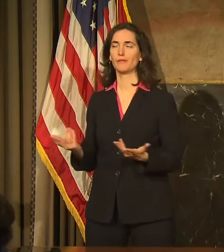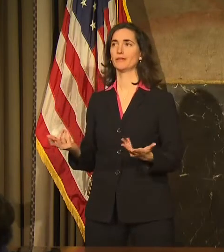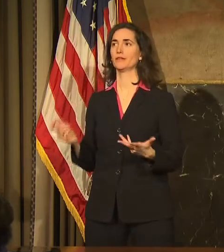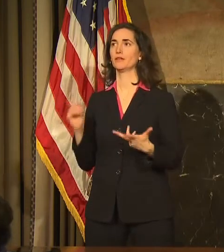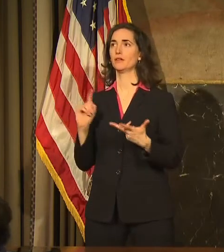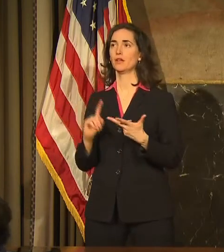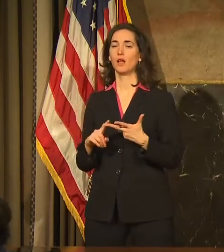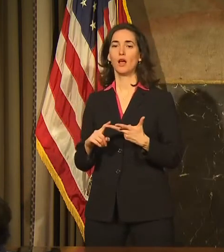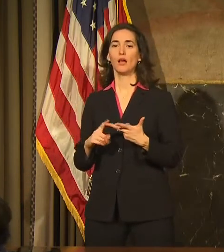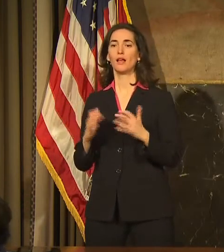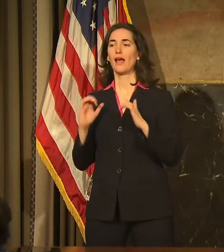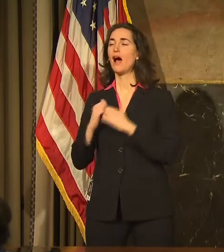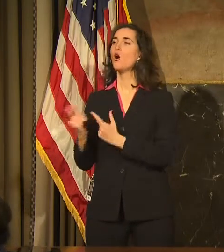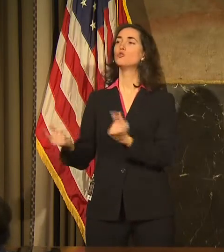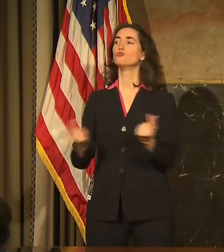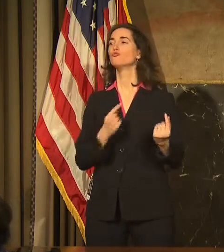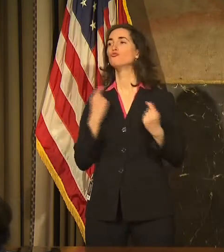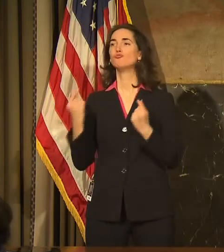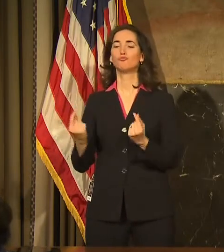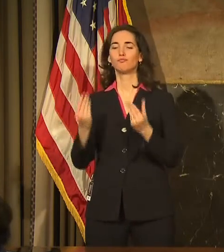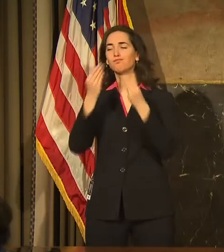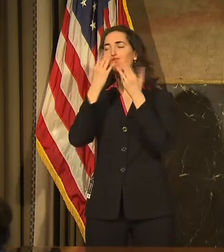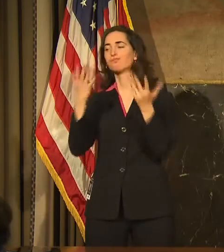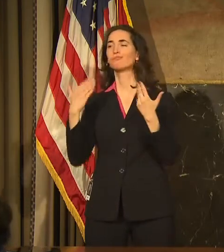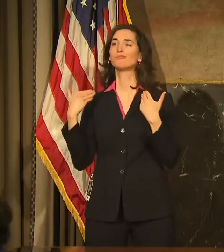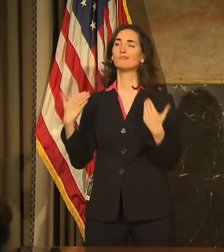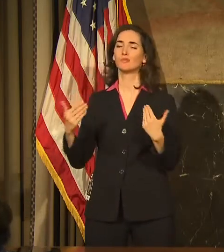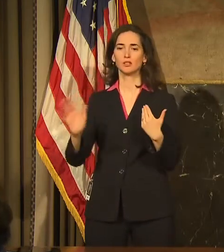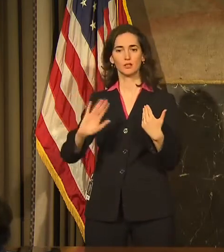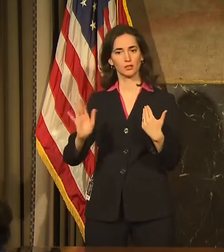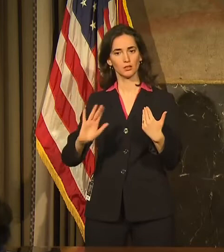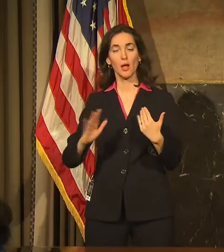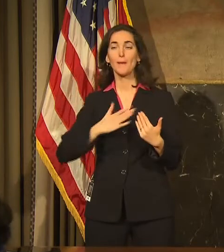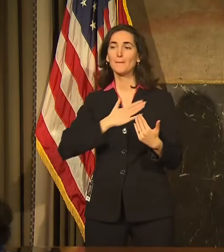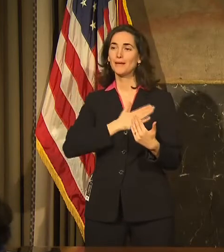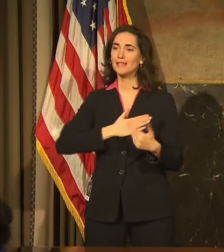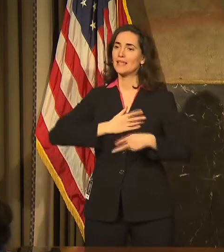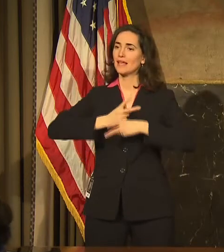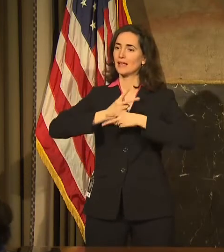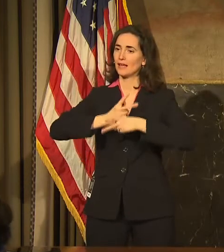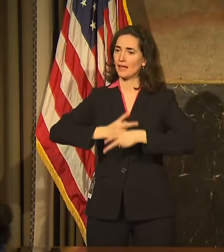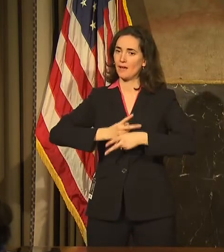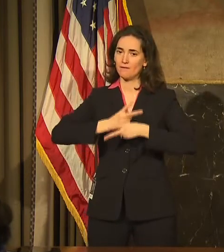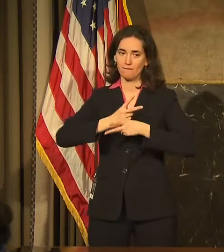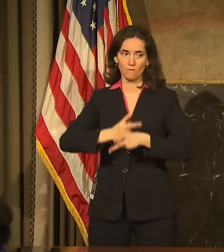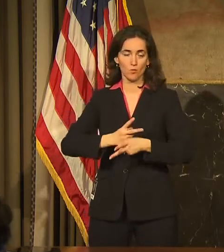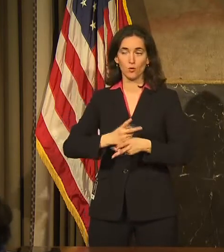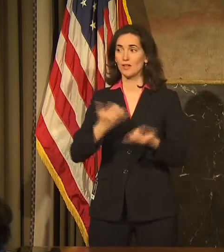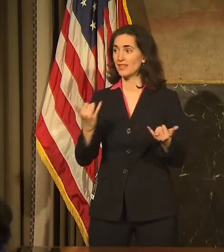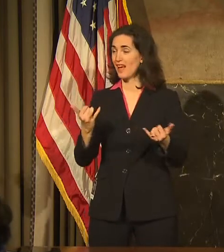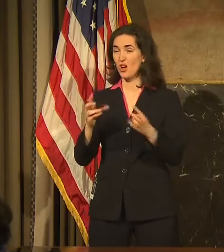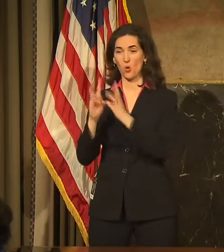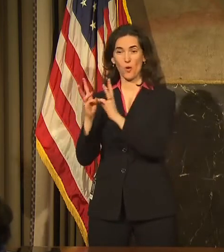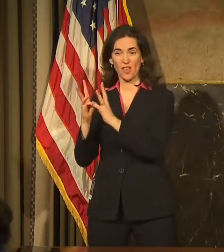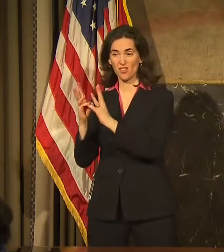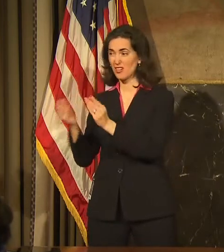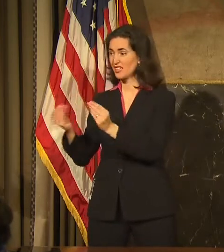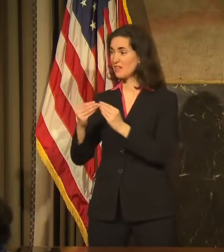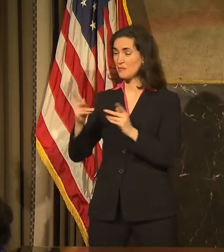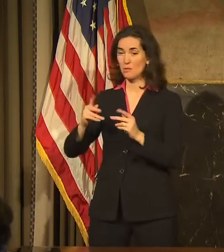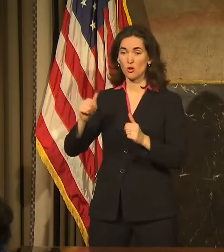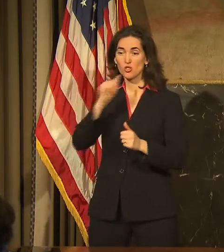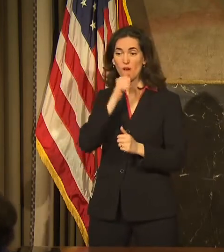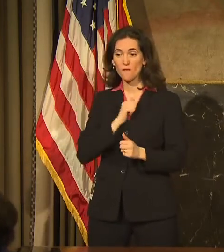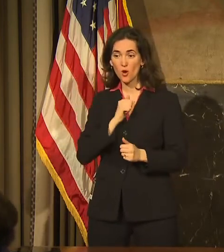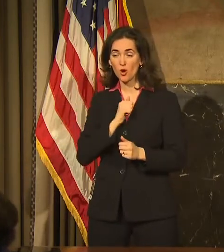being careless with how you heat your home. Please be careful. We want to minimize any suffering that we have from this weather event. I'd be happy